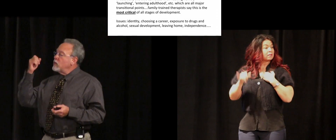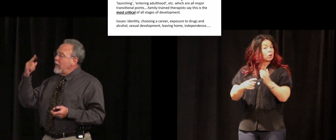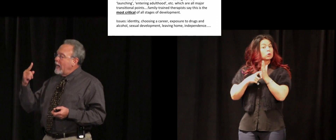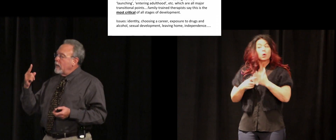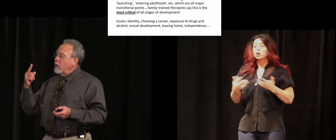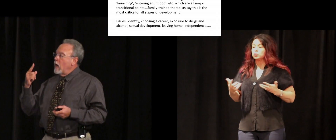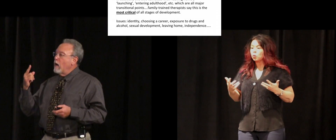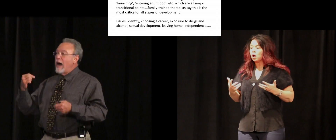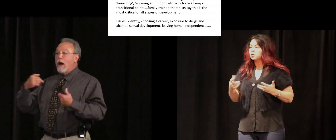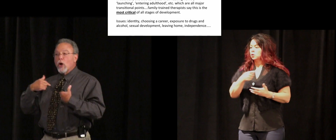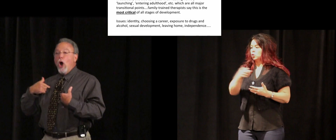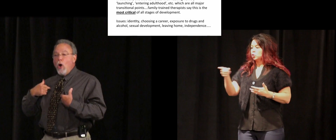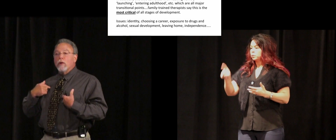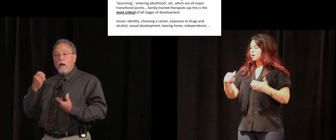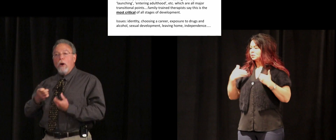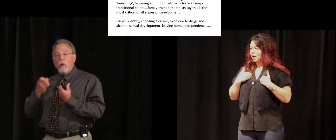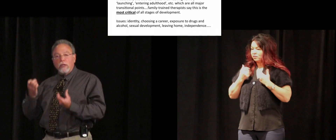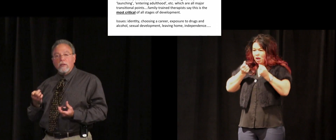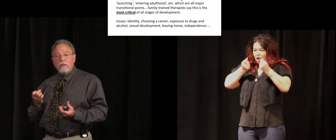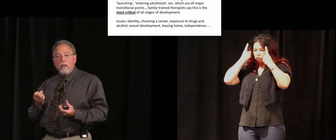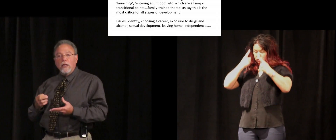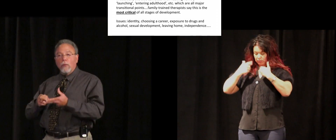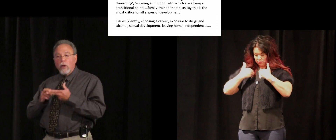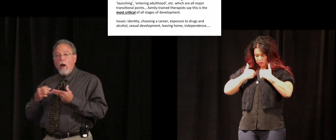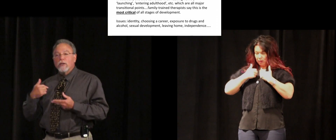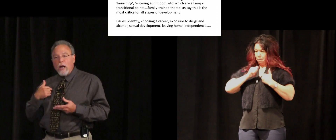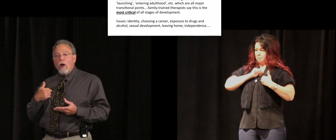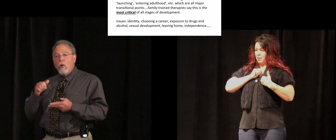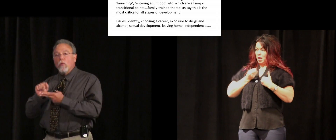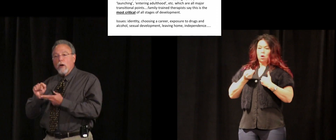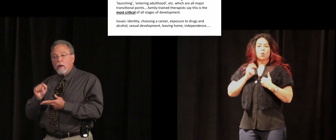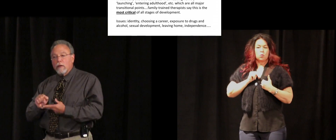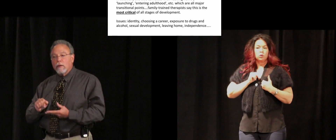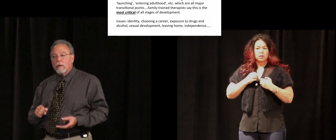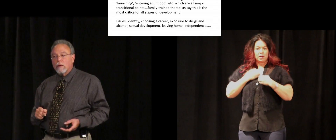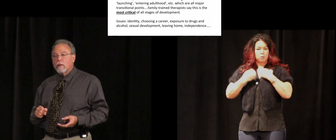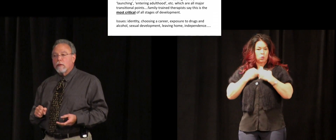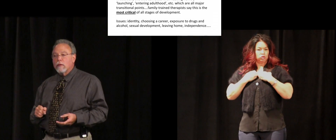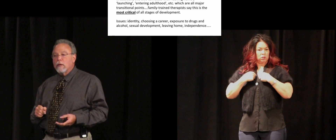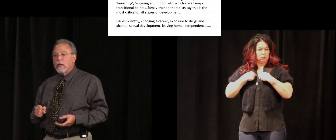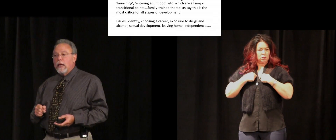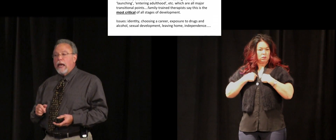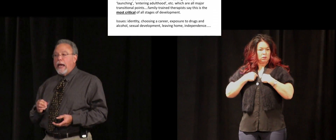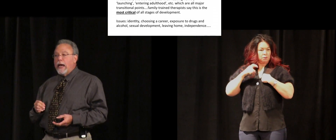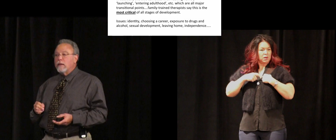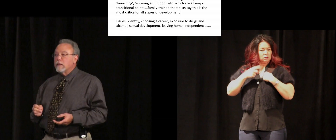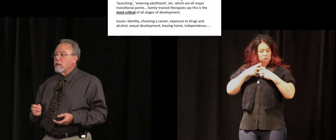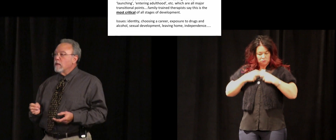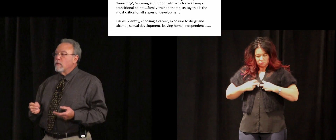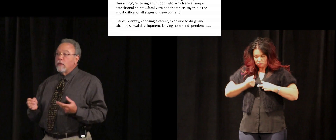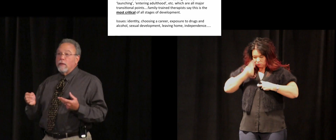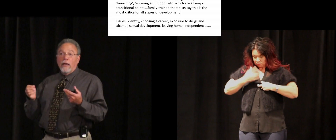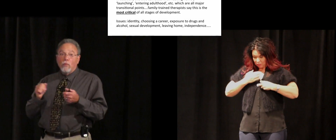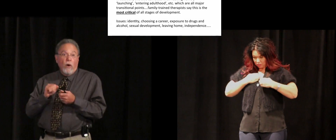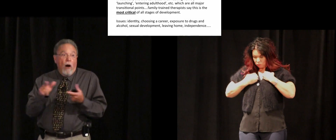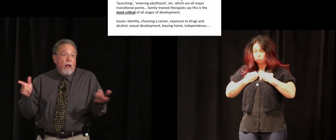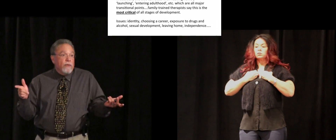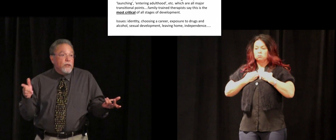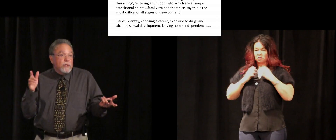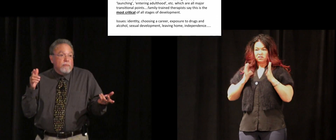off. Colleges, many years ago, used to say to parents, thank you for dropping off your kid, now get out of